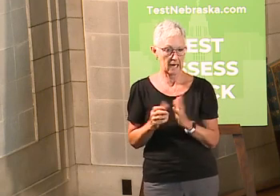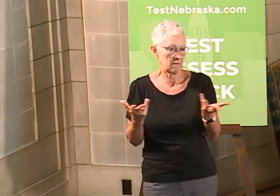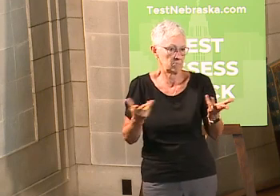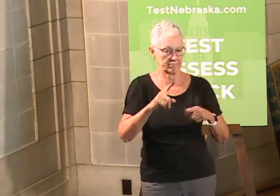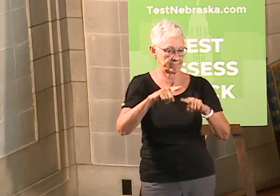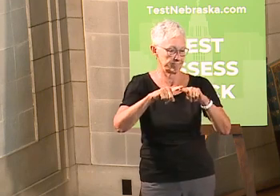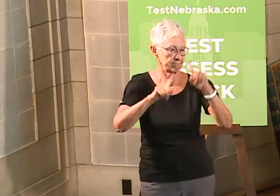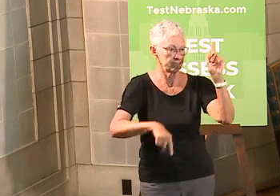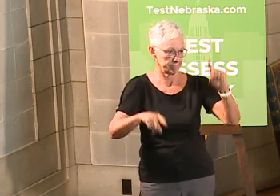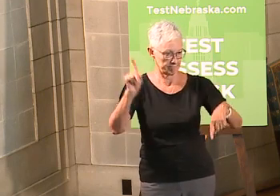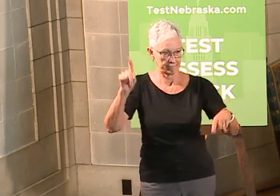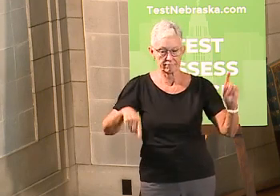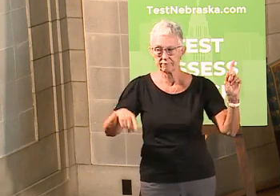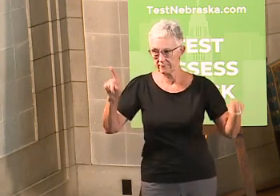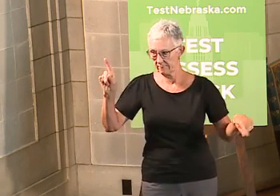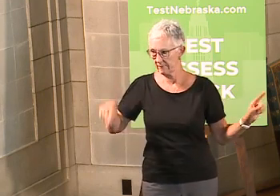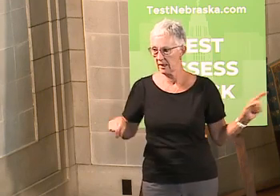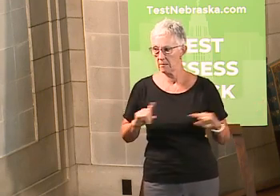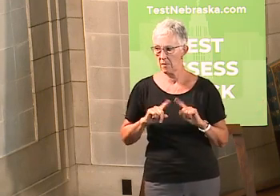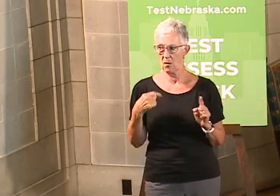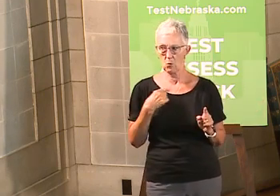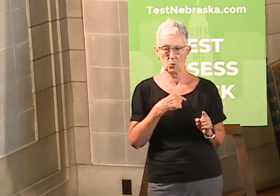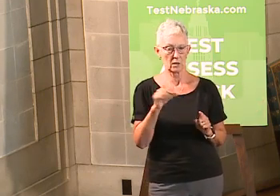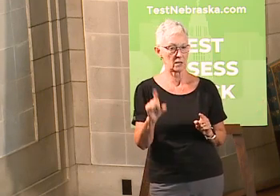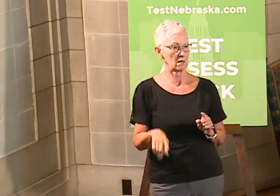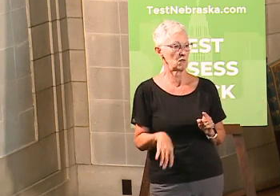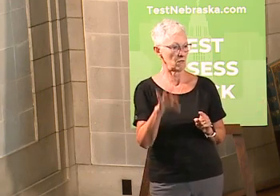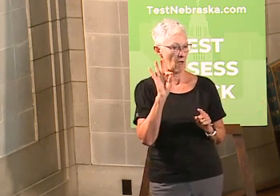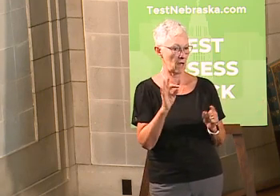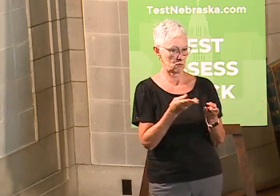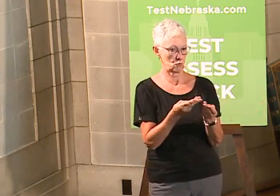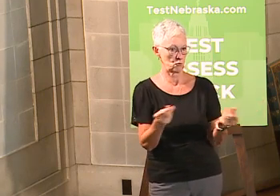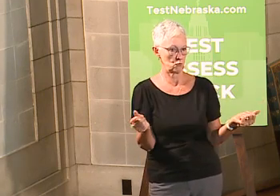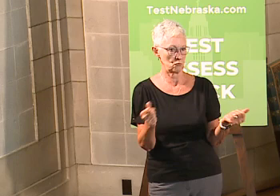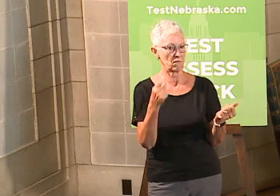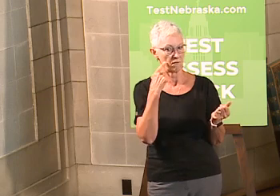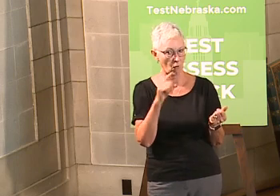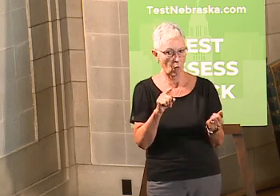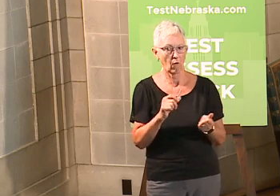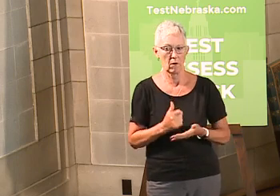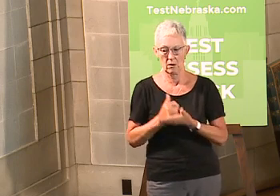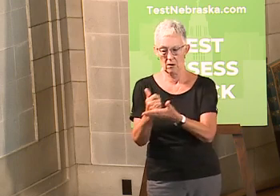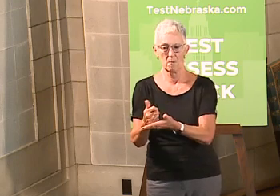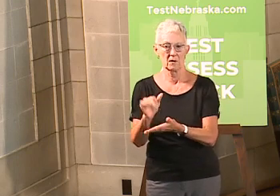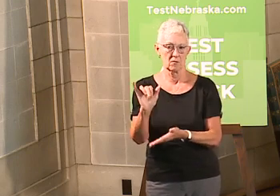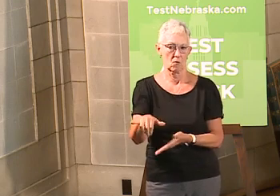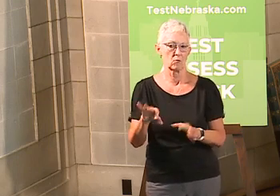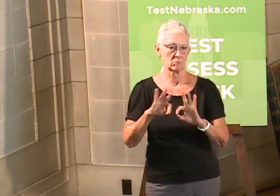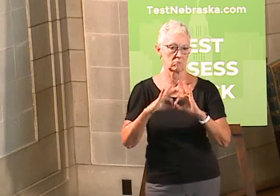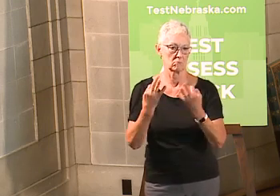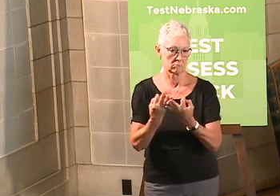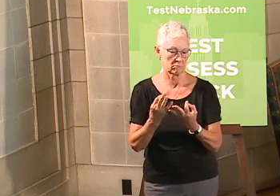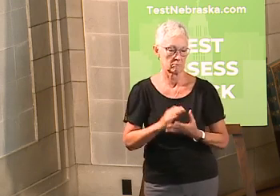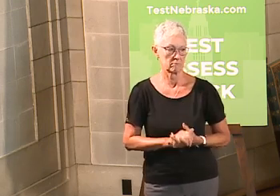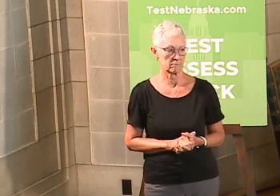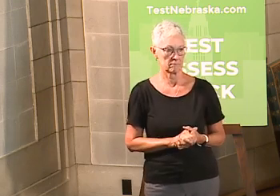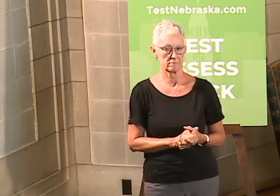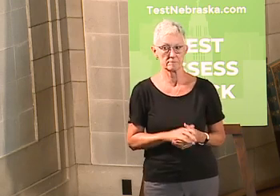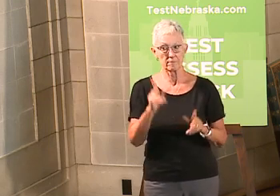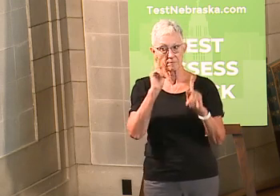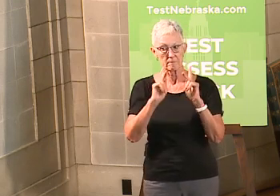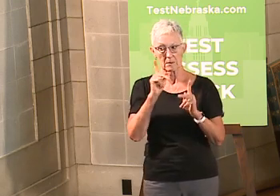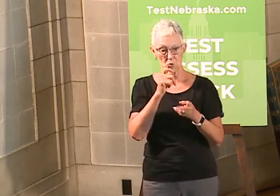needs and find solutions to the challenges facing the Hidden Heroes right here in Nebraska. Our nation's caregivers are serving